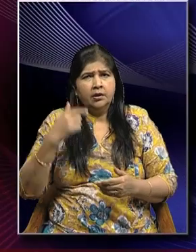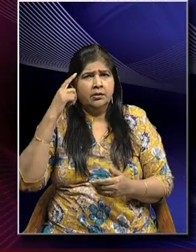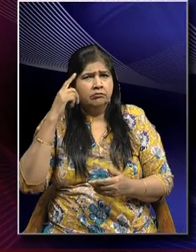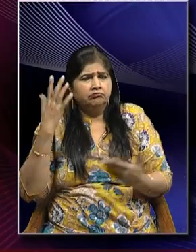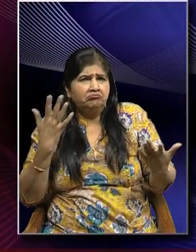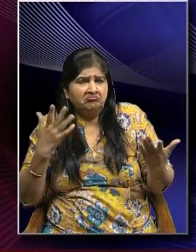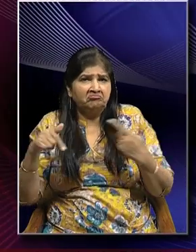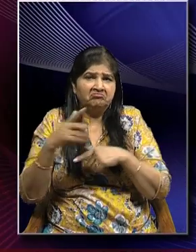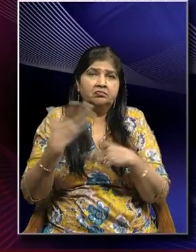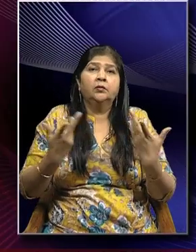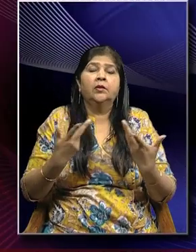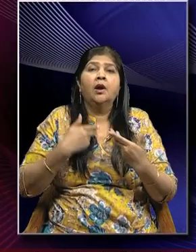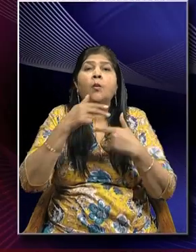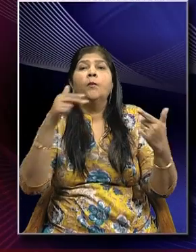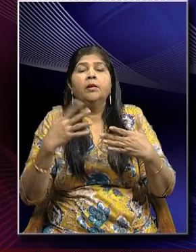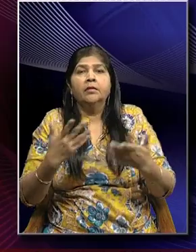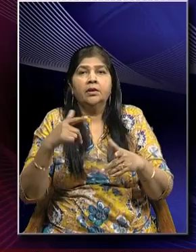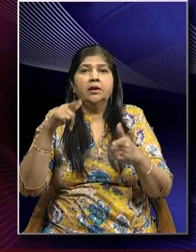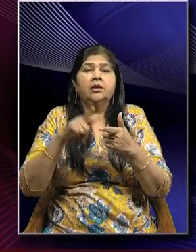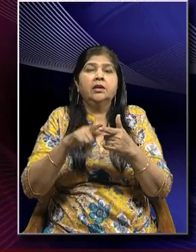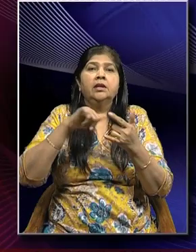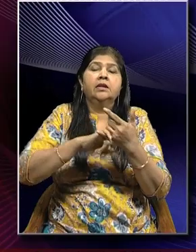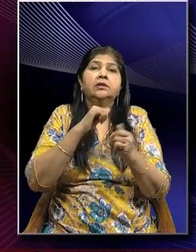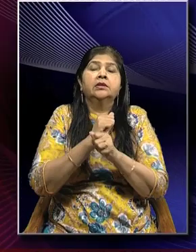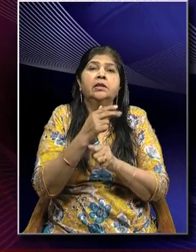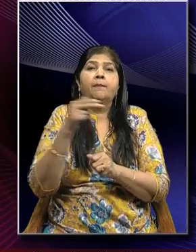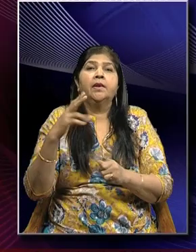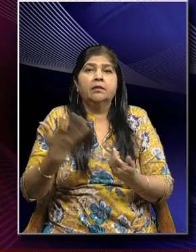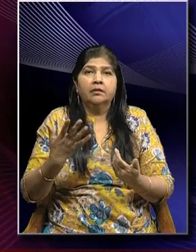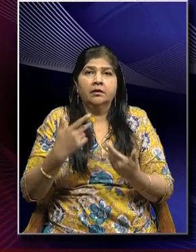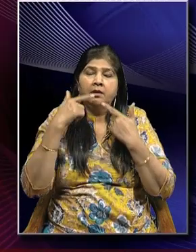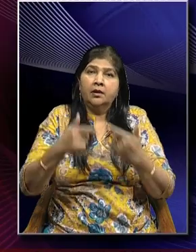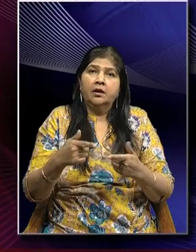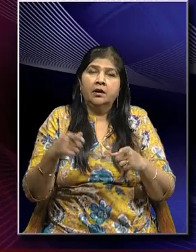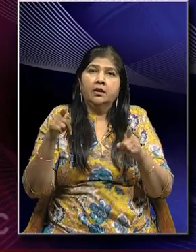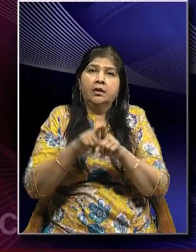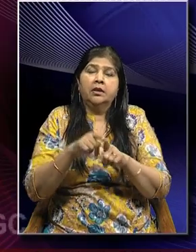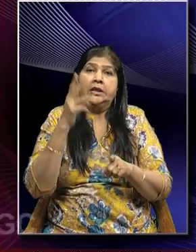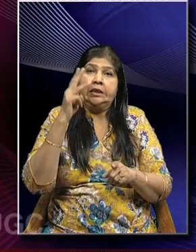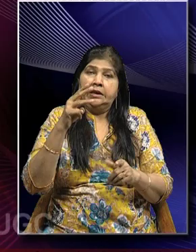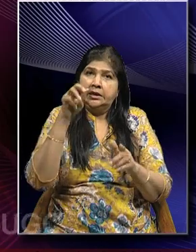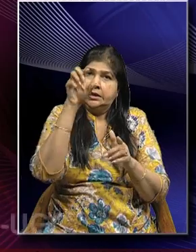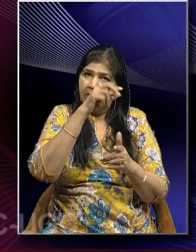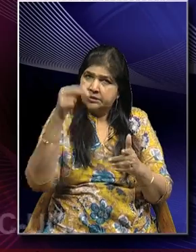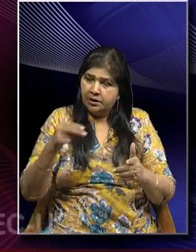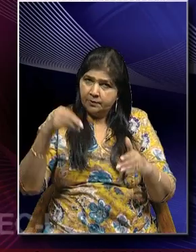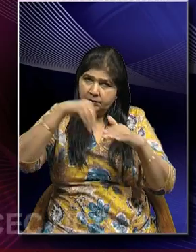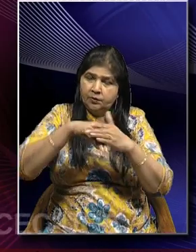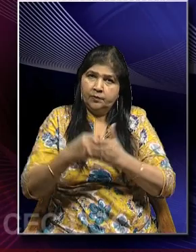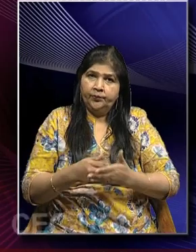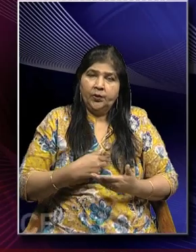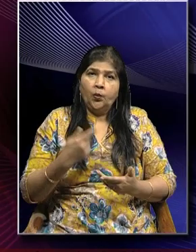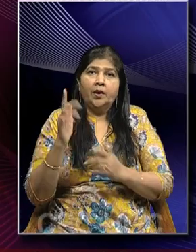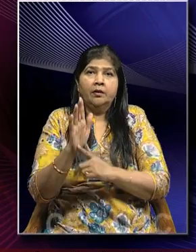wondering what do we mean by the term ESG? It is an acronym of 3 important terms. One is